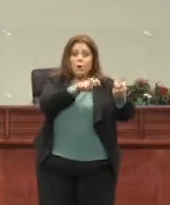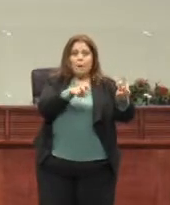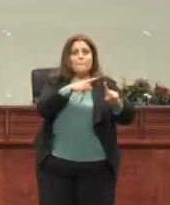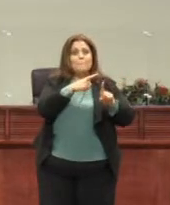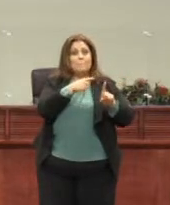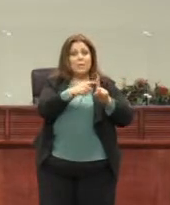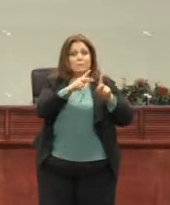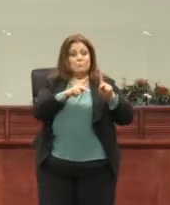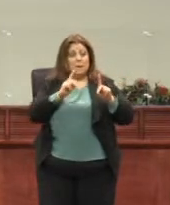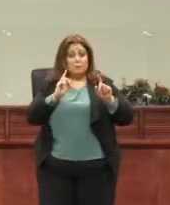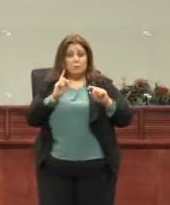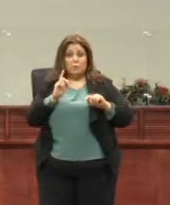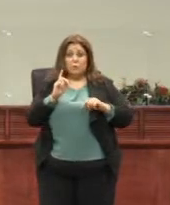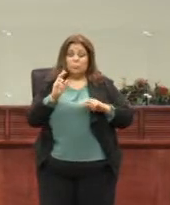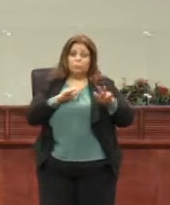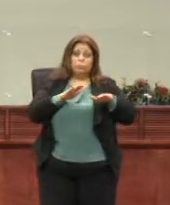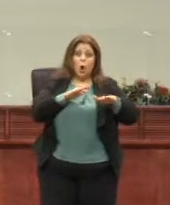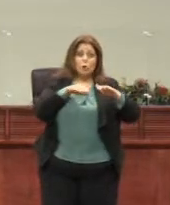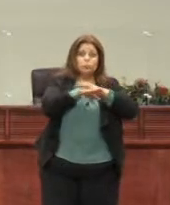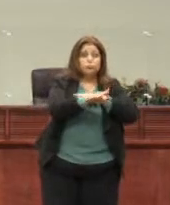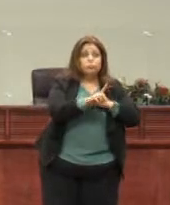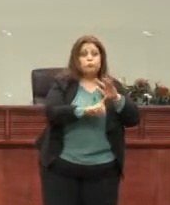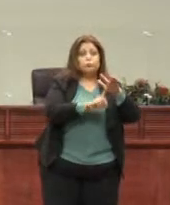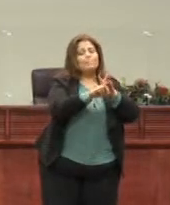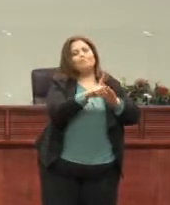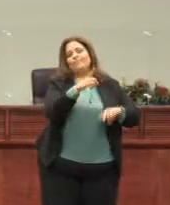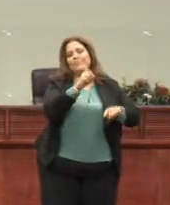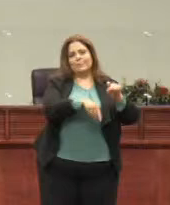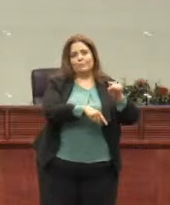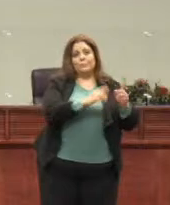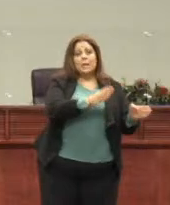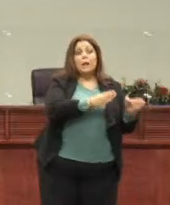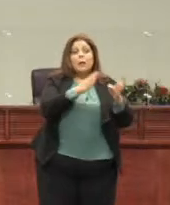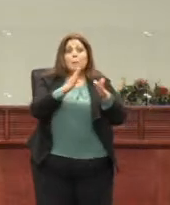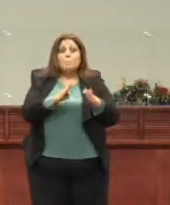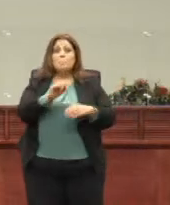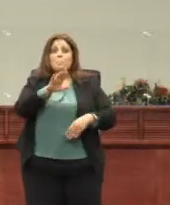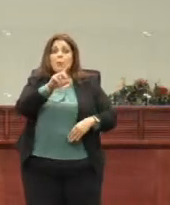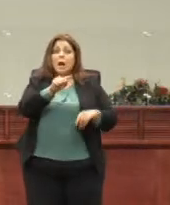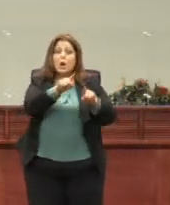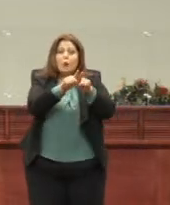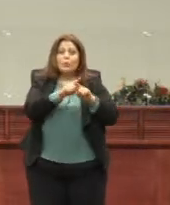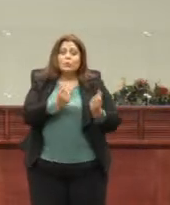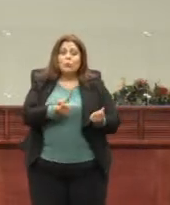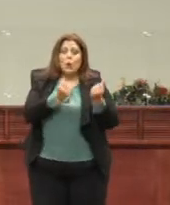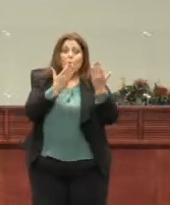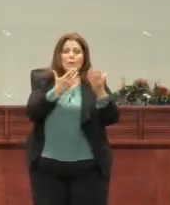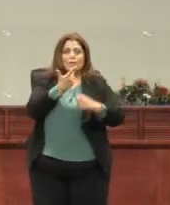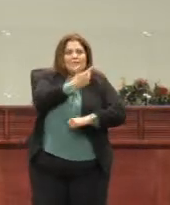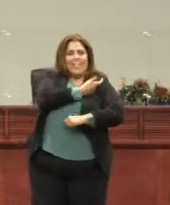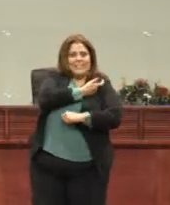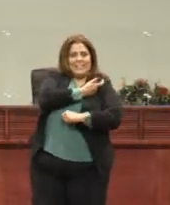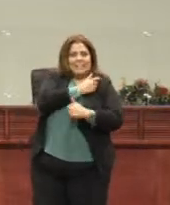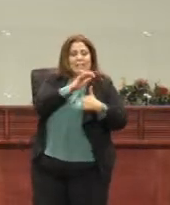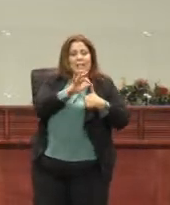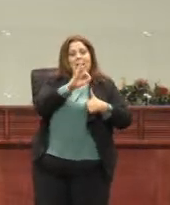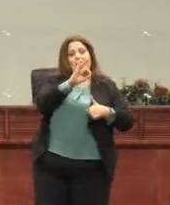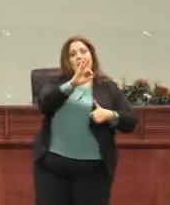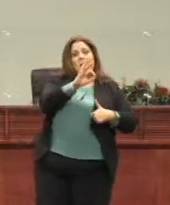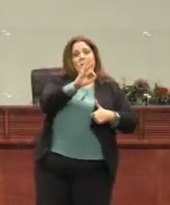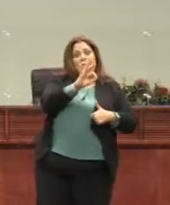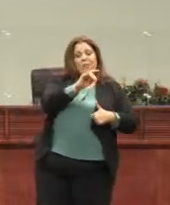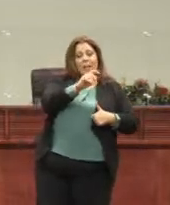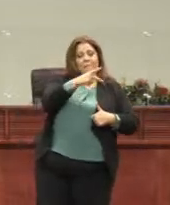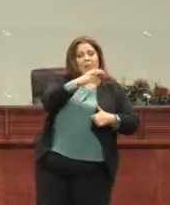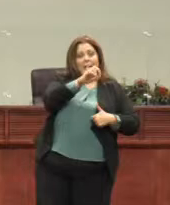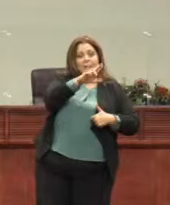also offers both the Pfizer, Johnson & Johnson vaccines, so Pfizer and Johnson & Johnson.